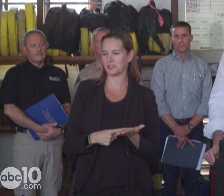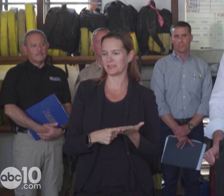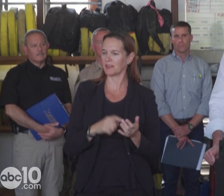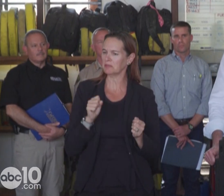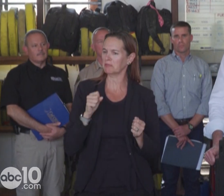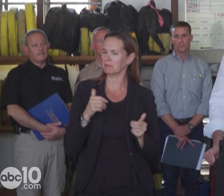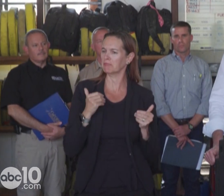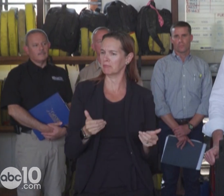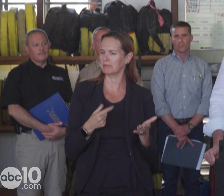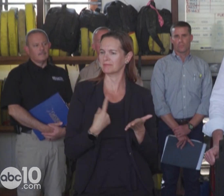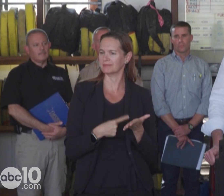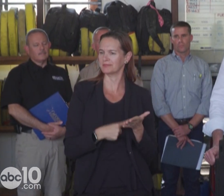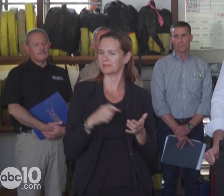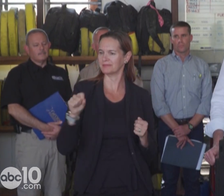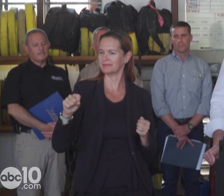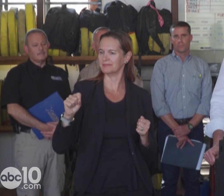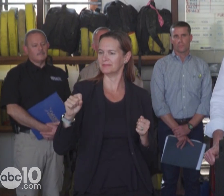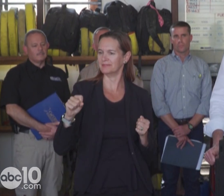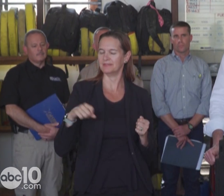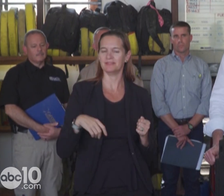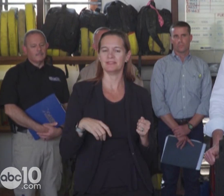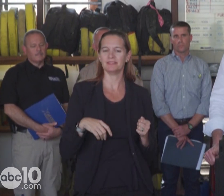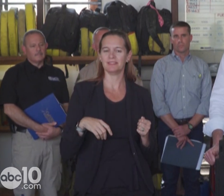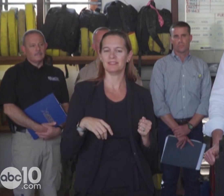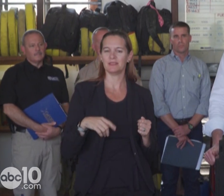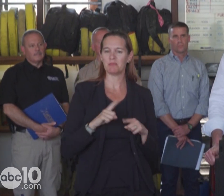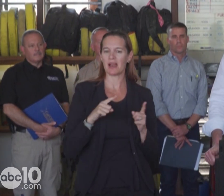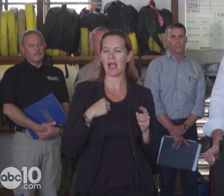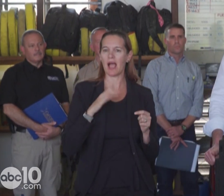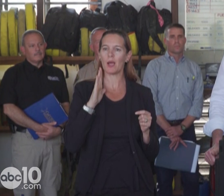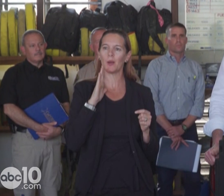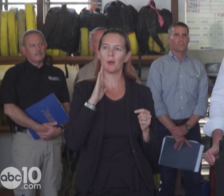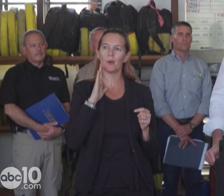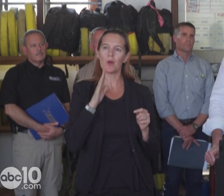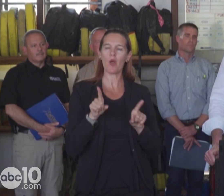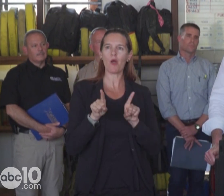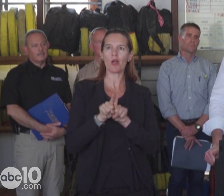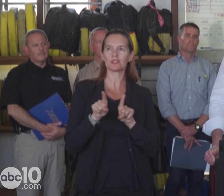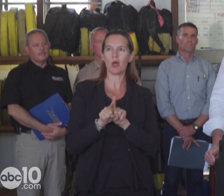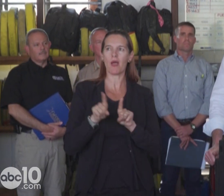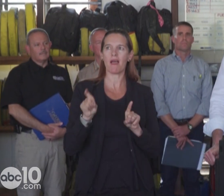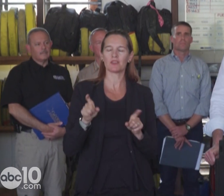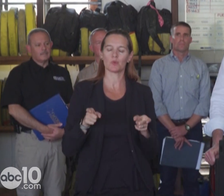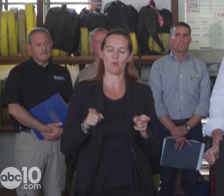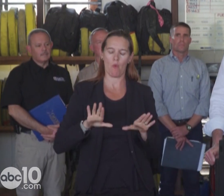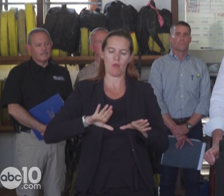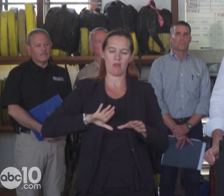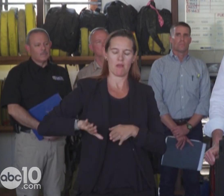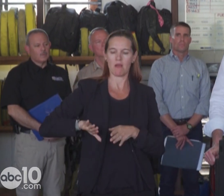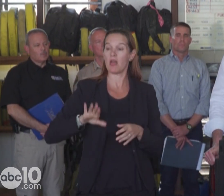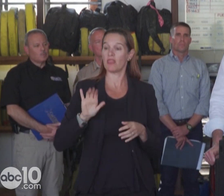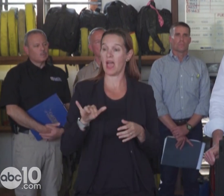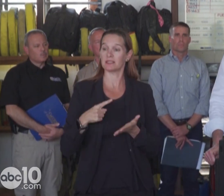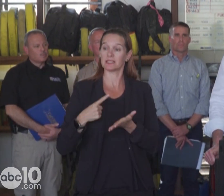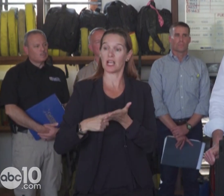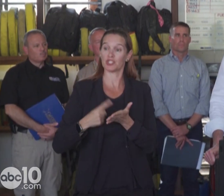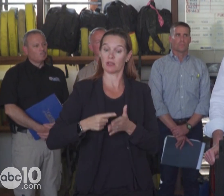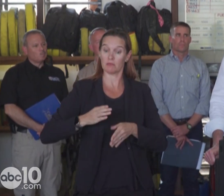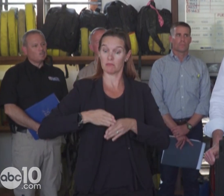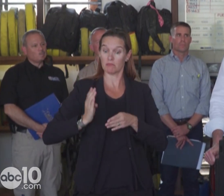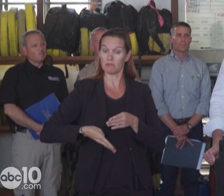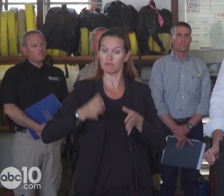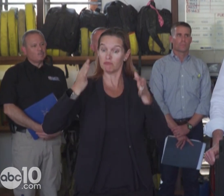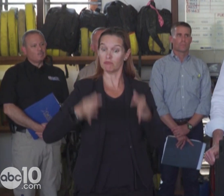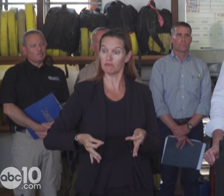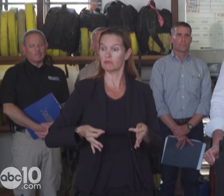was a discussion, but I would also be errant if I said that discussion was conclusive,